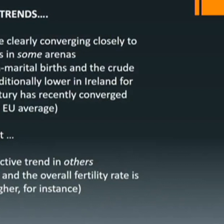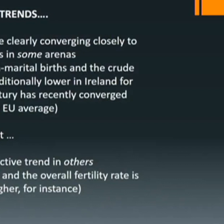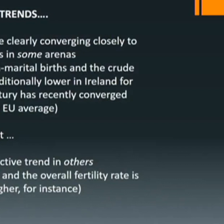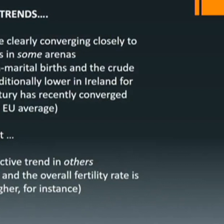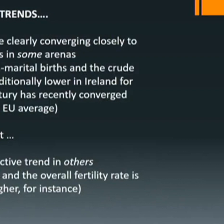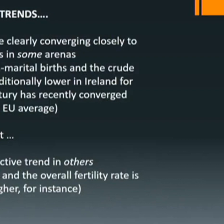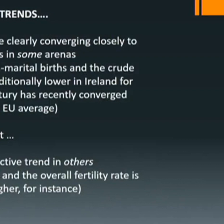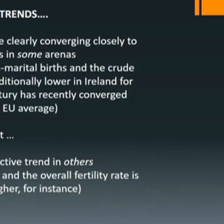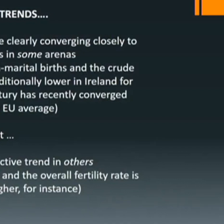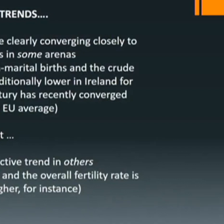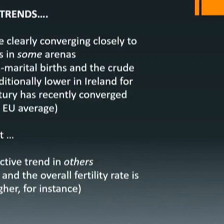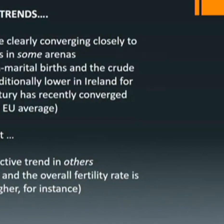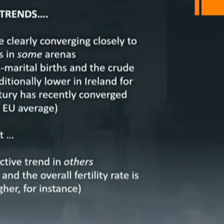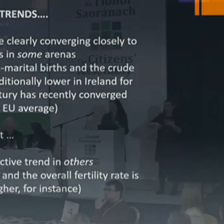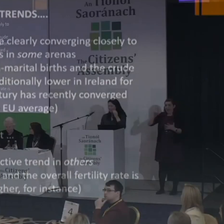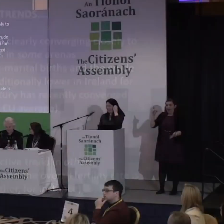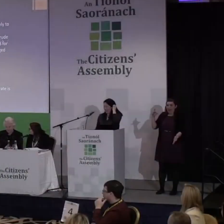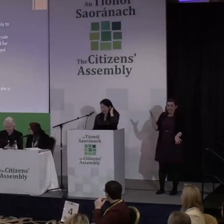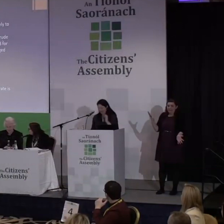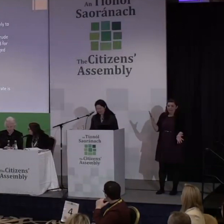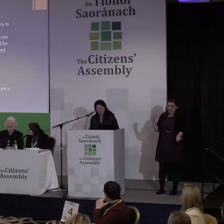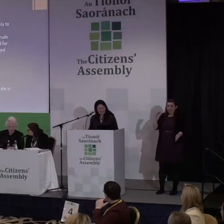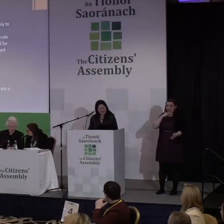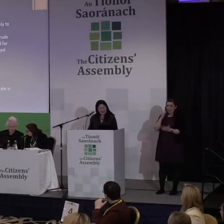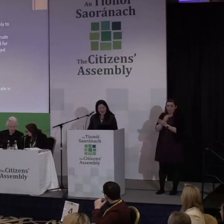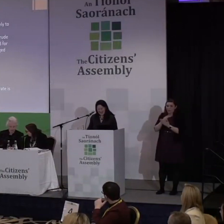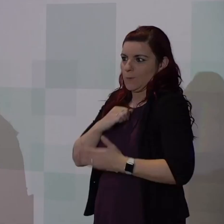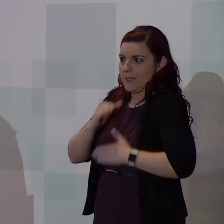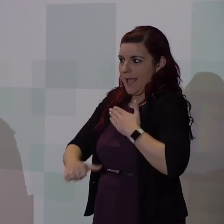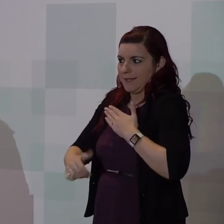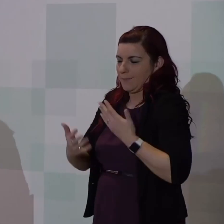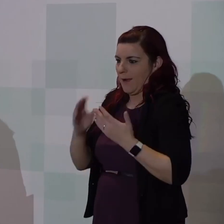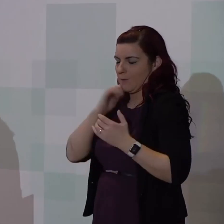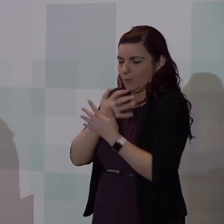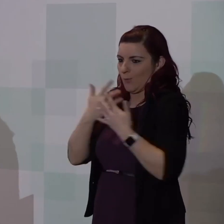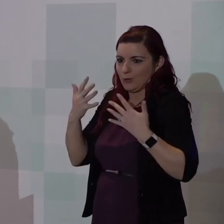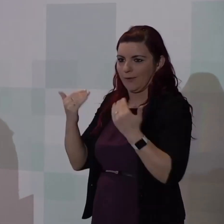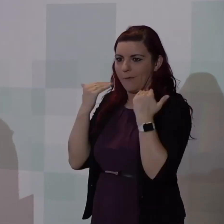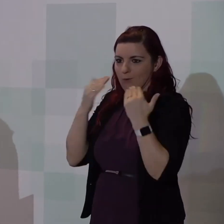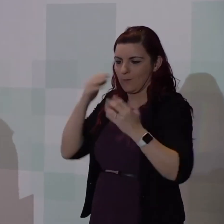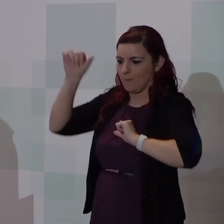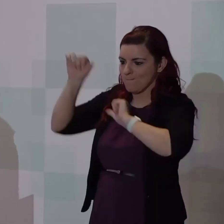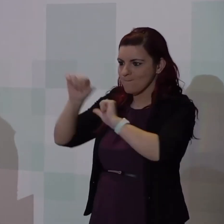you the highlights, so to speak, today. I suppose just to say,